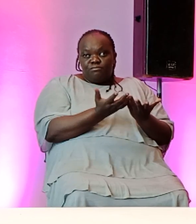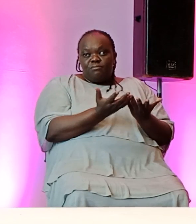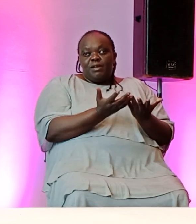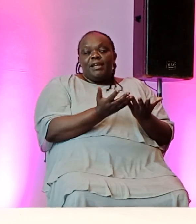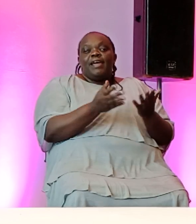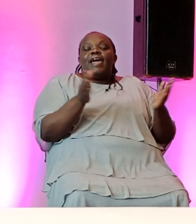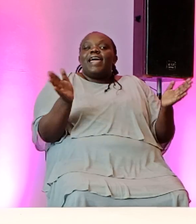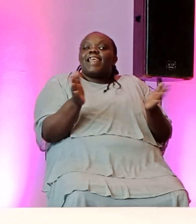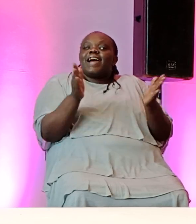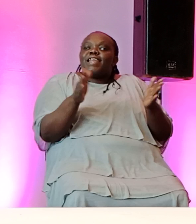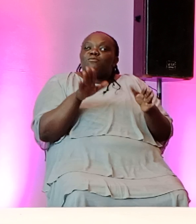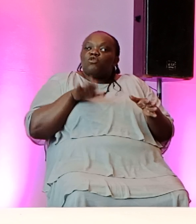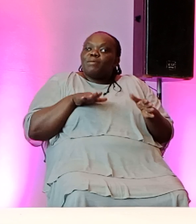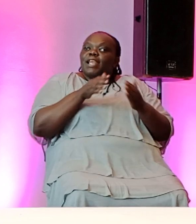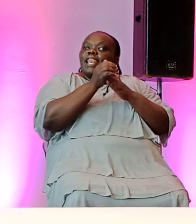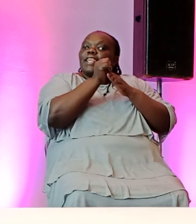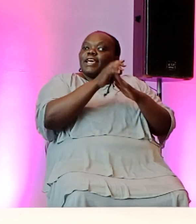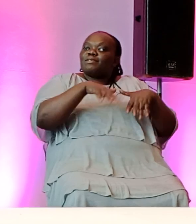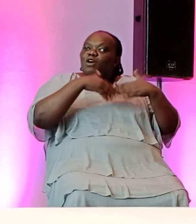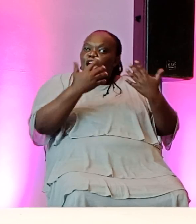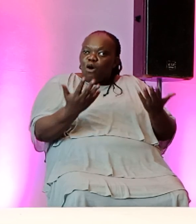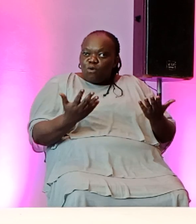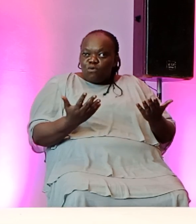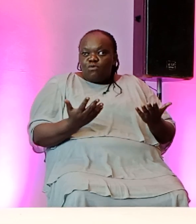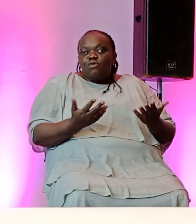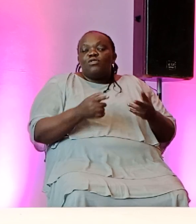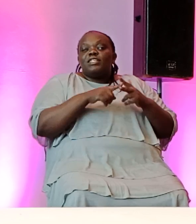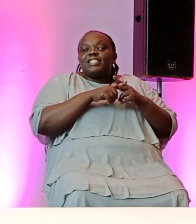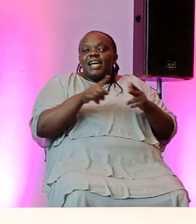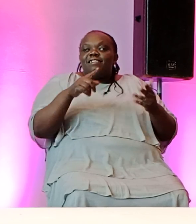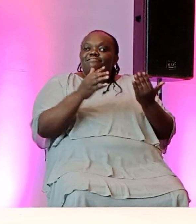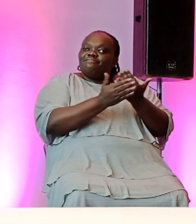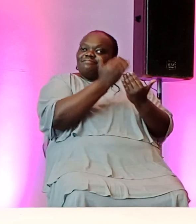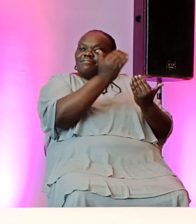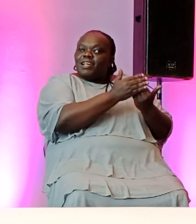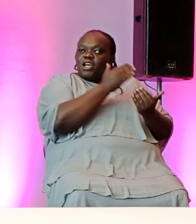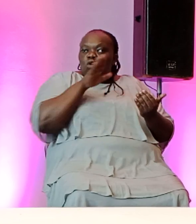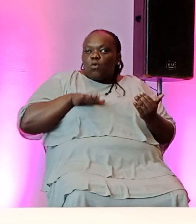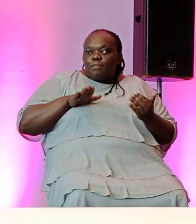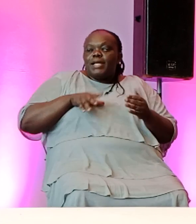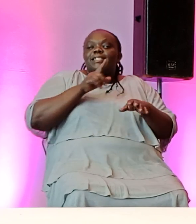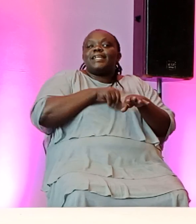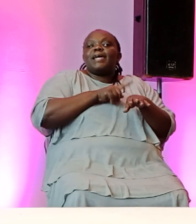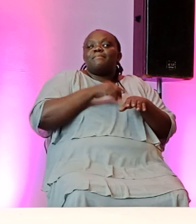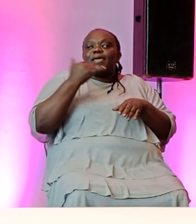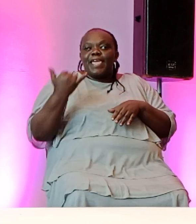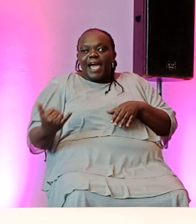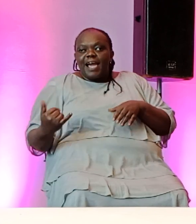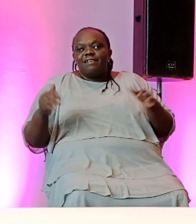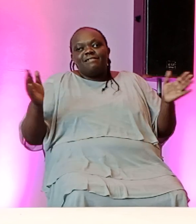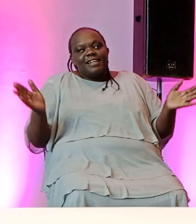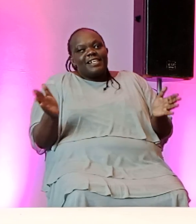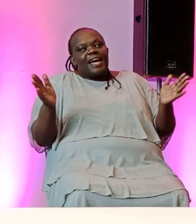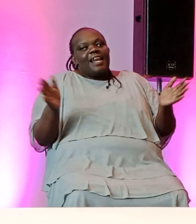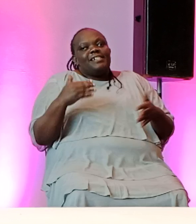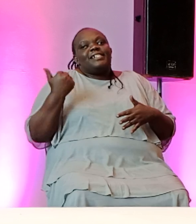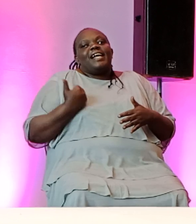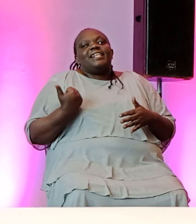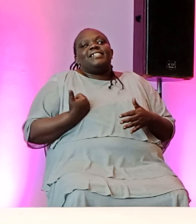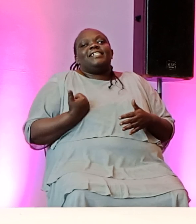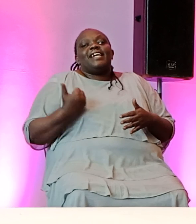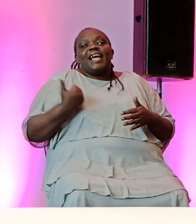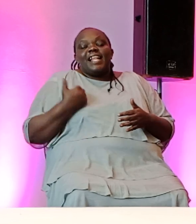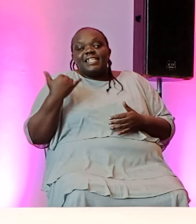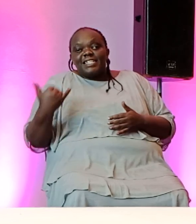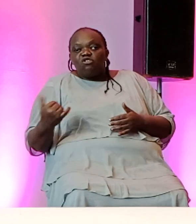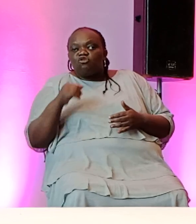then encourage women leadership? We should start nurturing women when they are young and encourage them. The girl